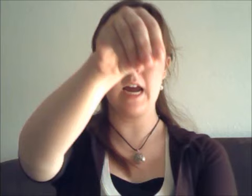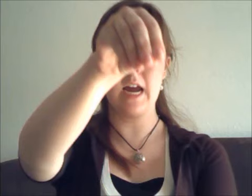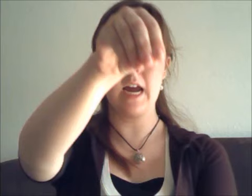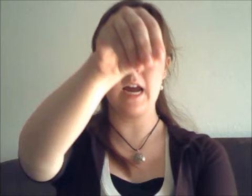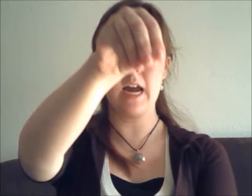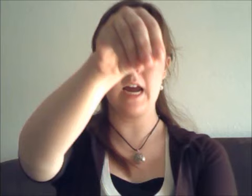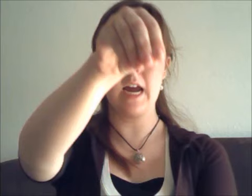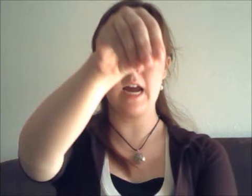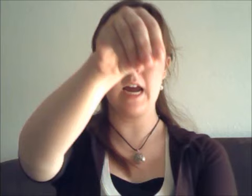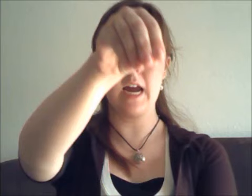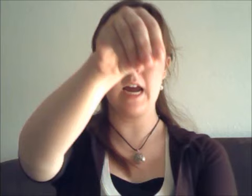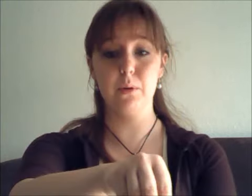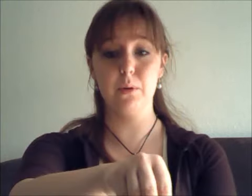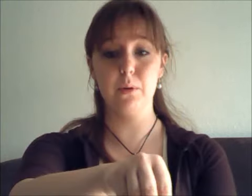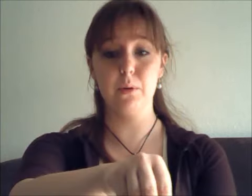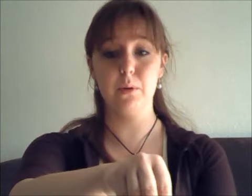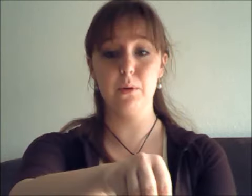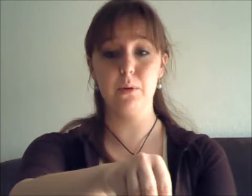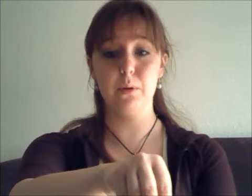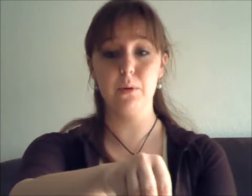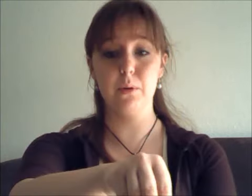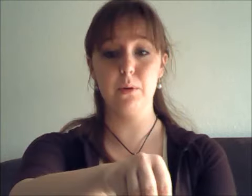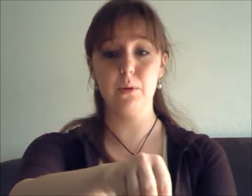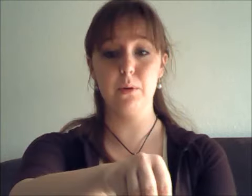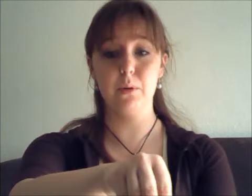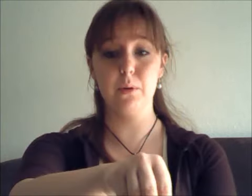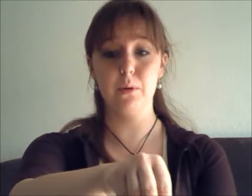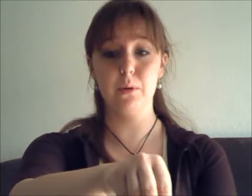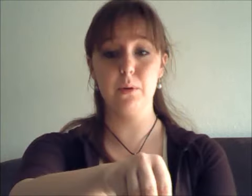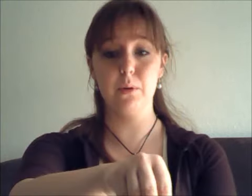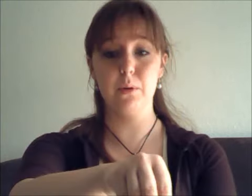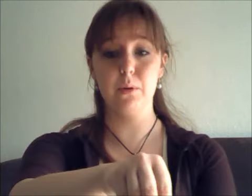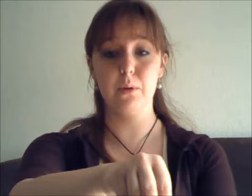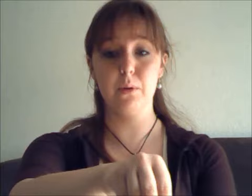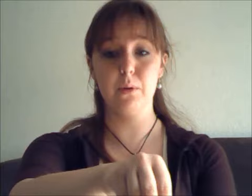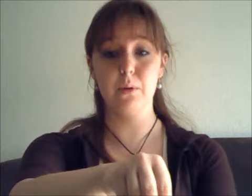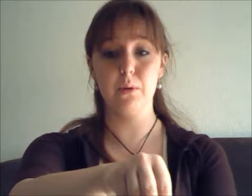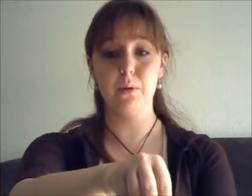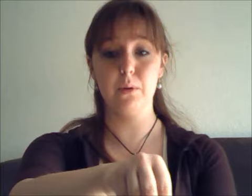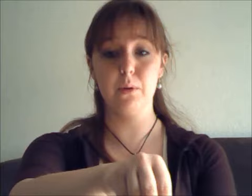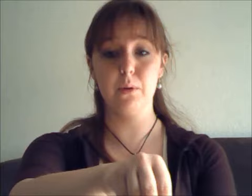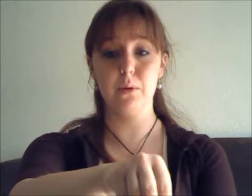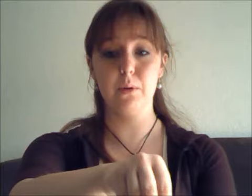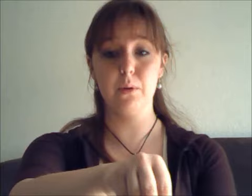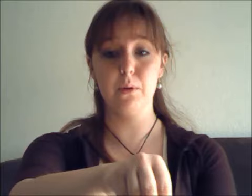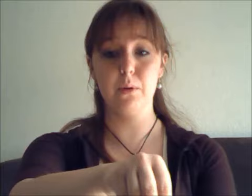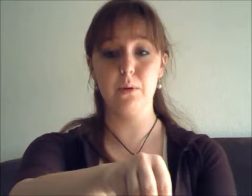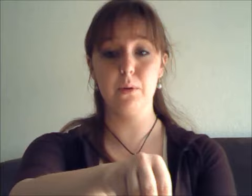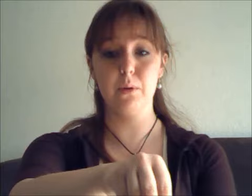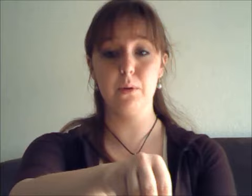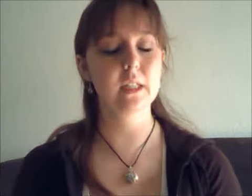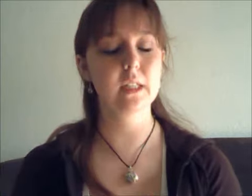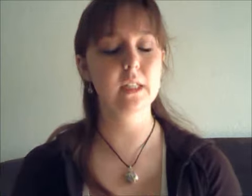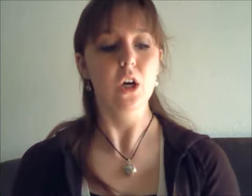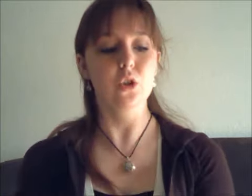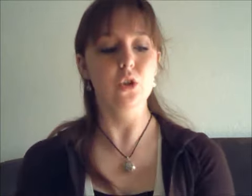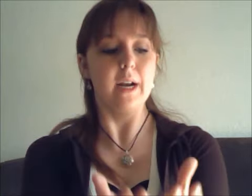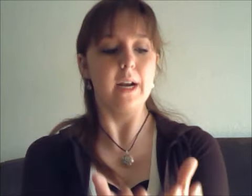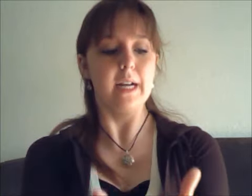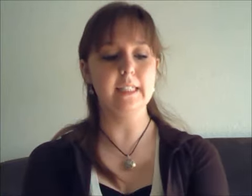grave. You've already set that up. Threw a handful of dirt into the deep ground. I wasn't entirely sure what to do with this, so what I did is I